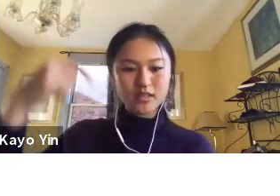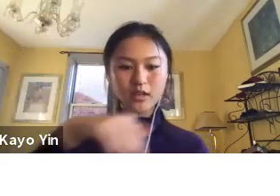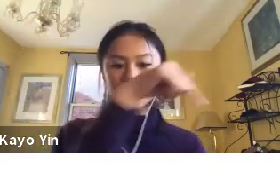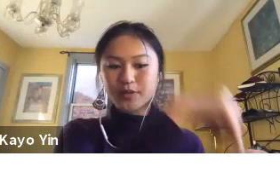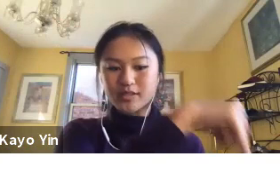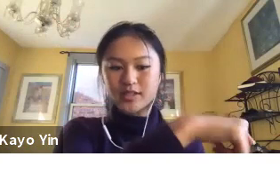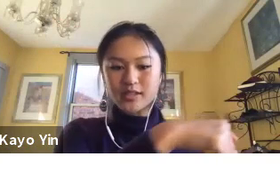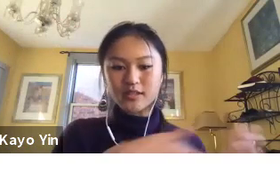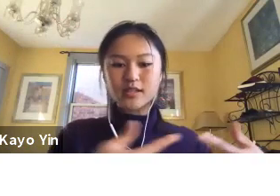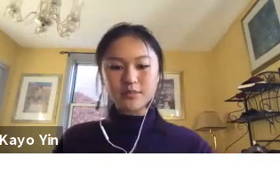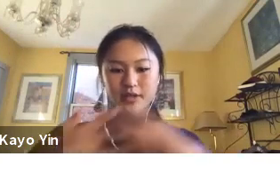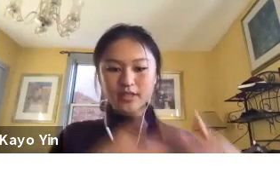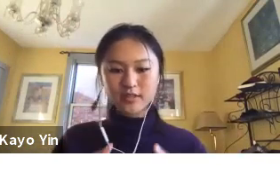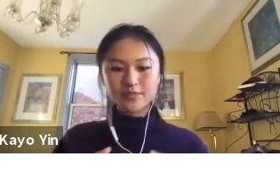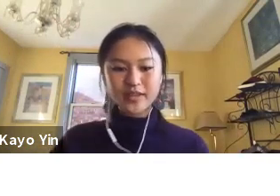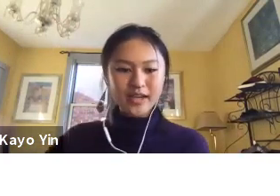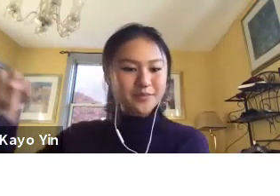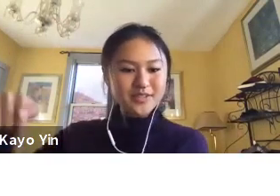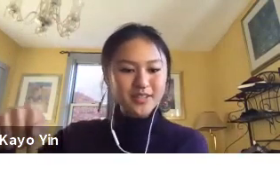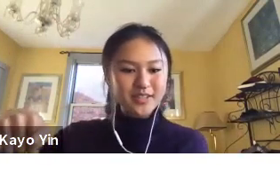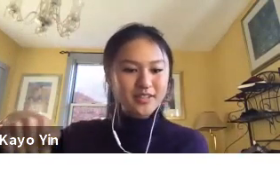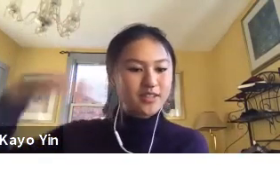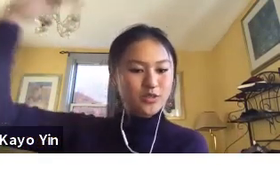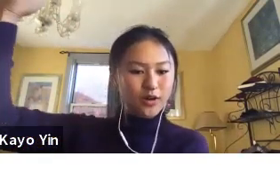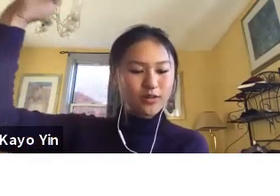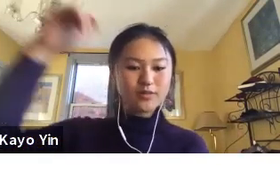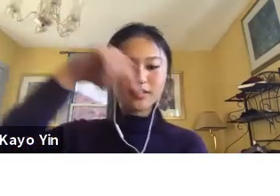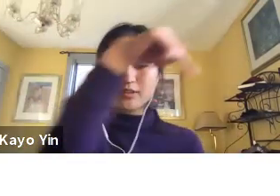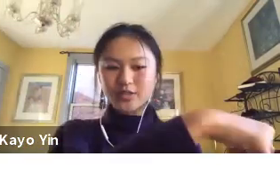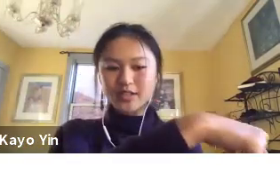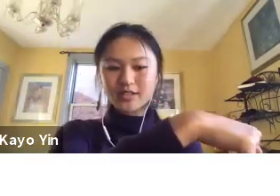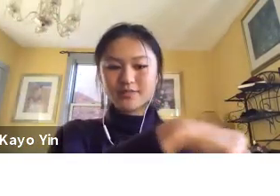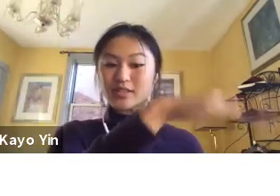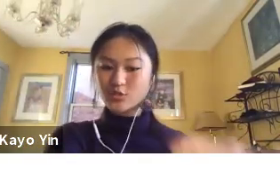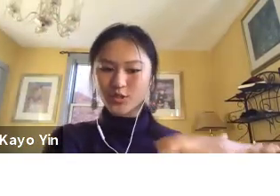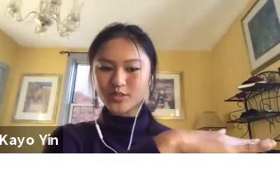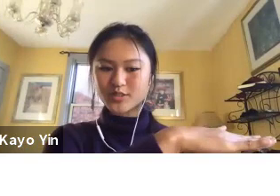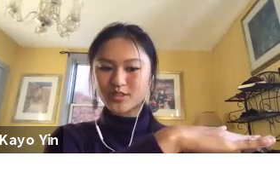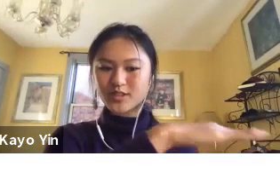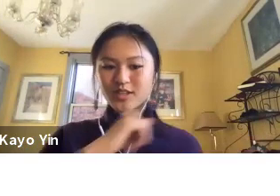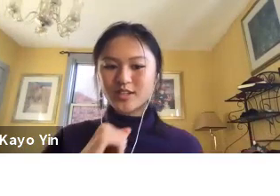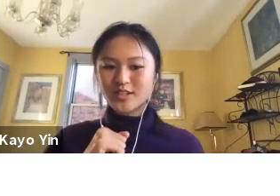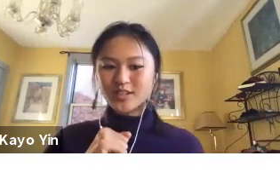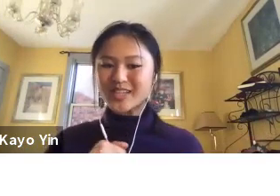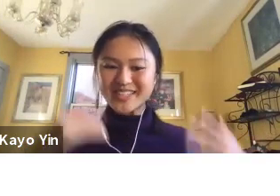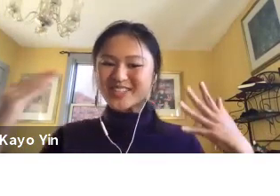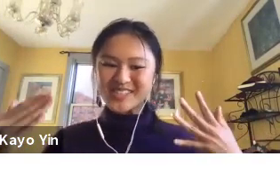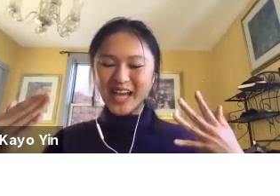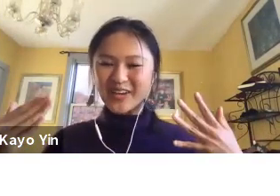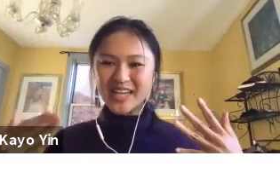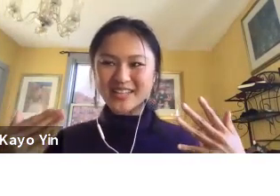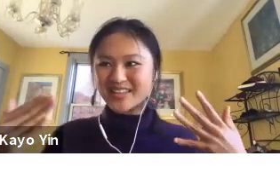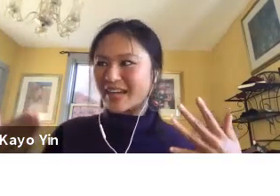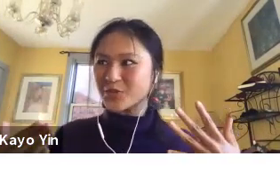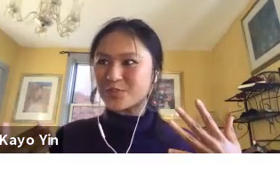French, or the person here is American, and the person here is tall, or here is short. Okay, So like okay. you can see